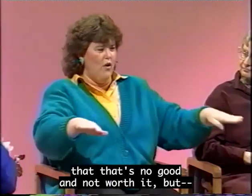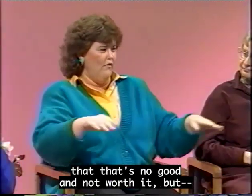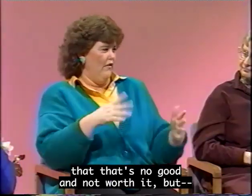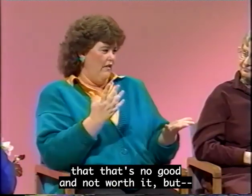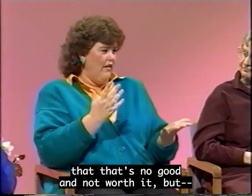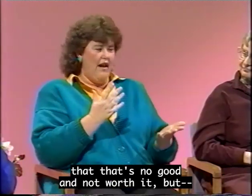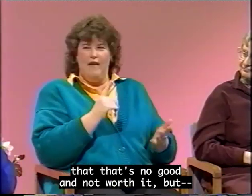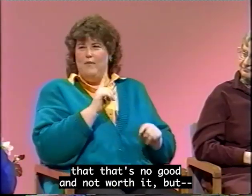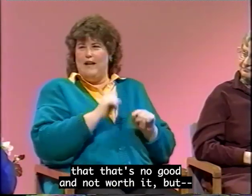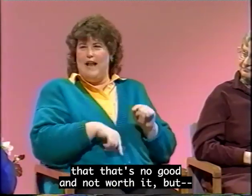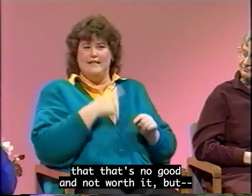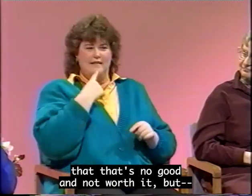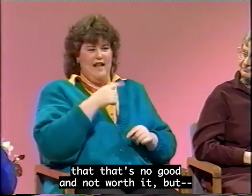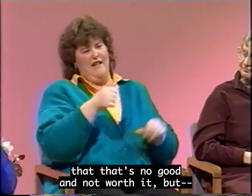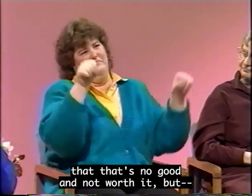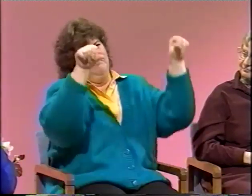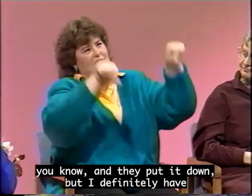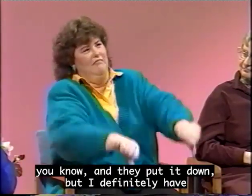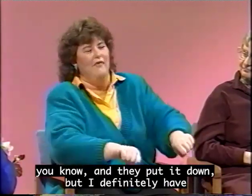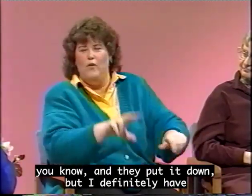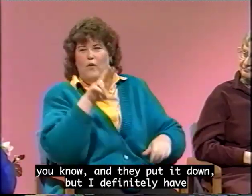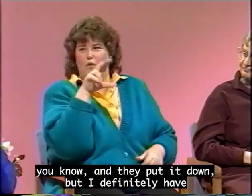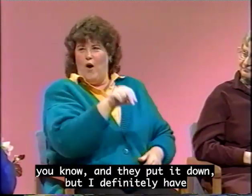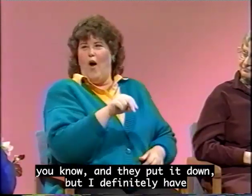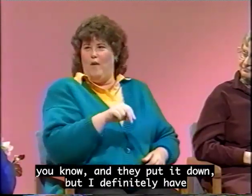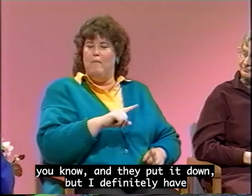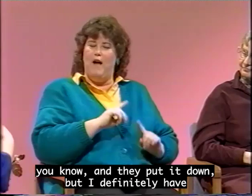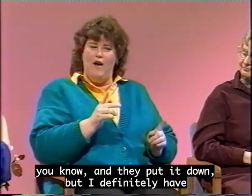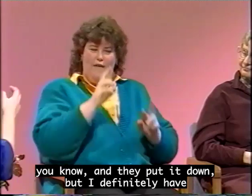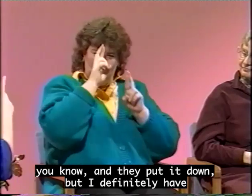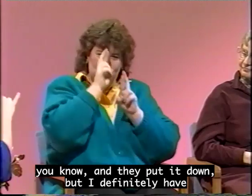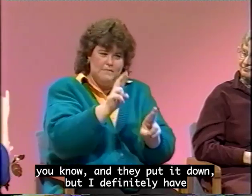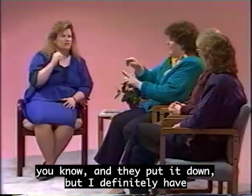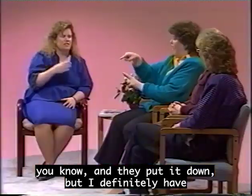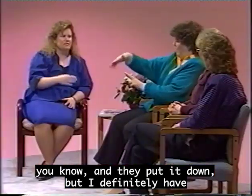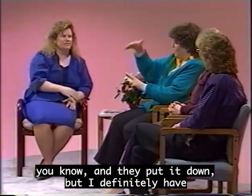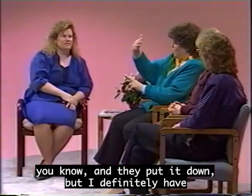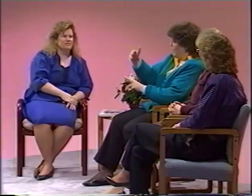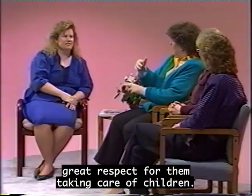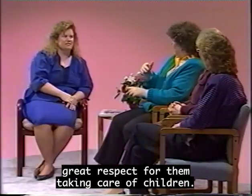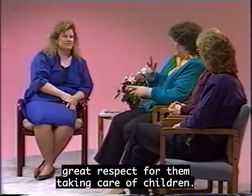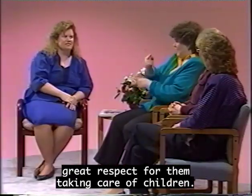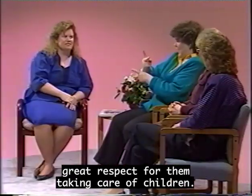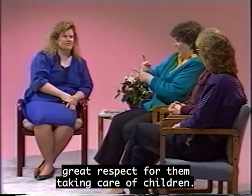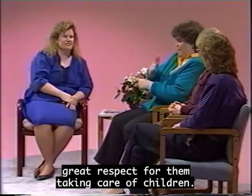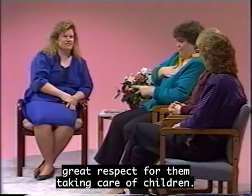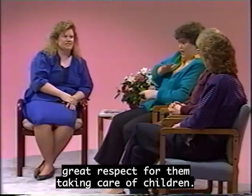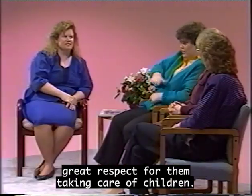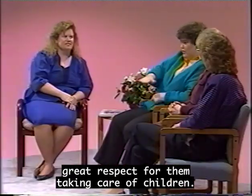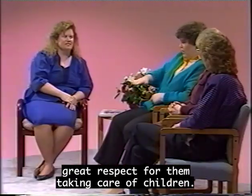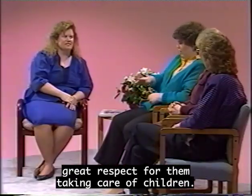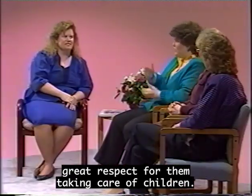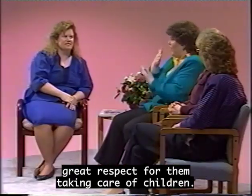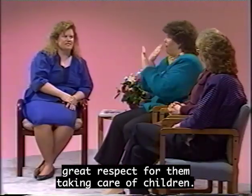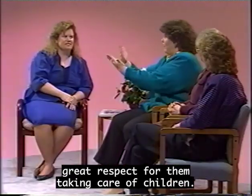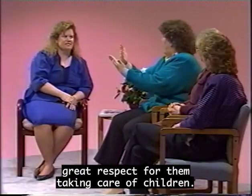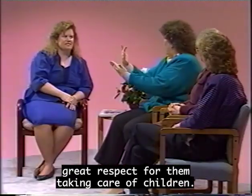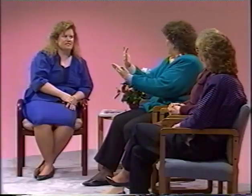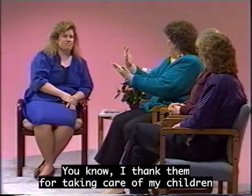good and not worth it. But, and they put it down. But I'll definitely have great respect for them. Taking care of children,